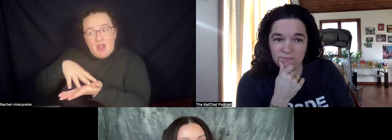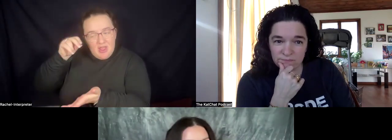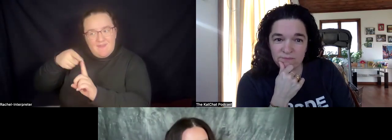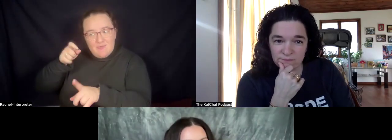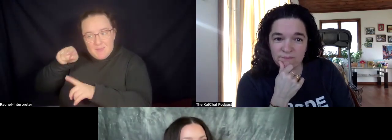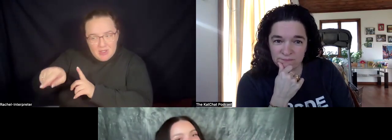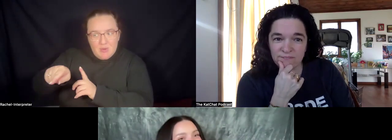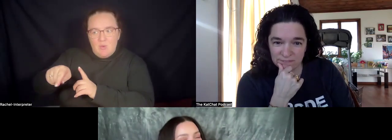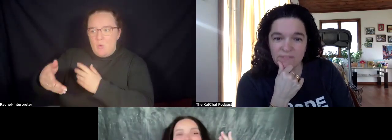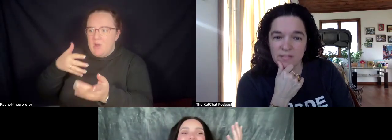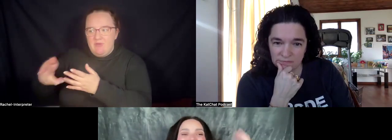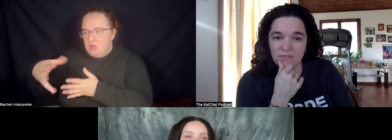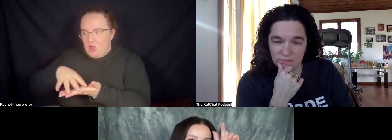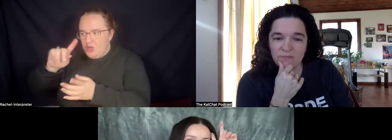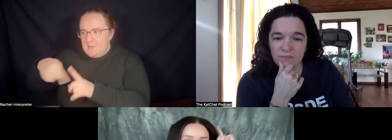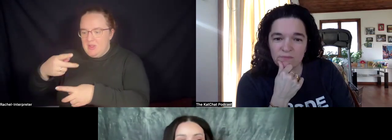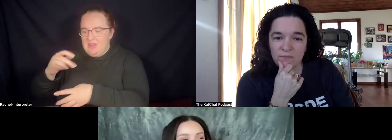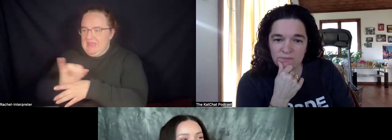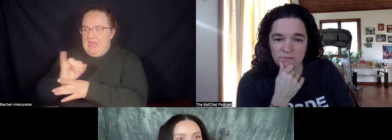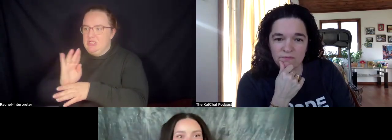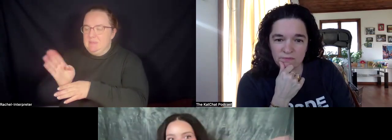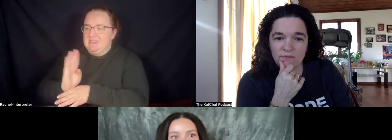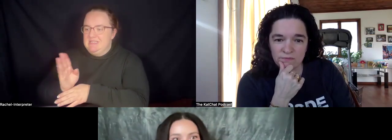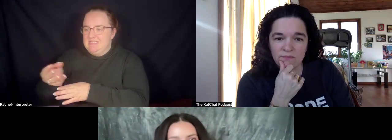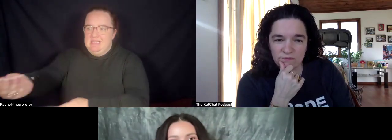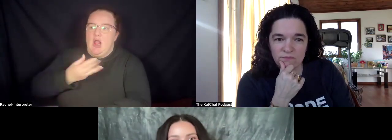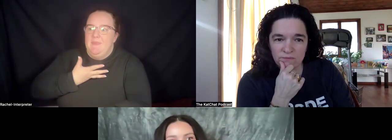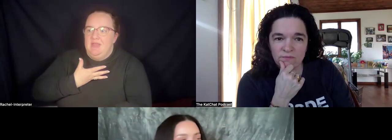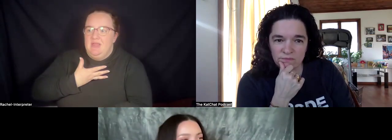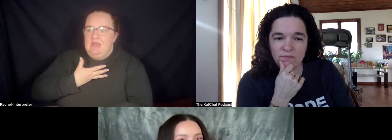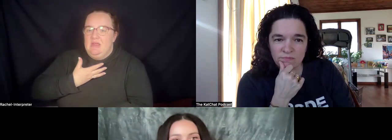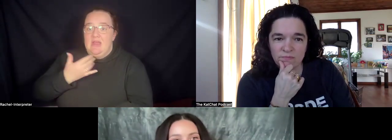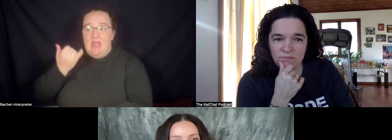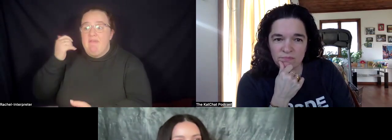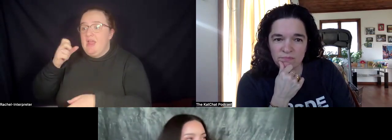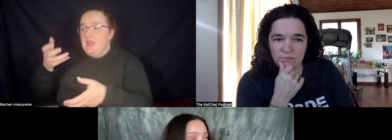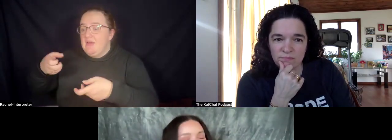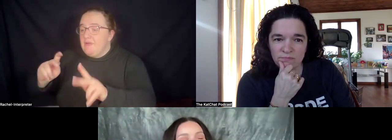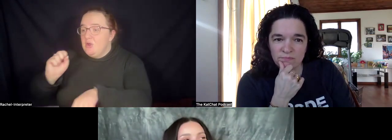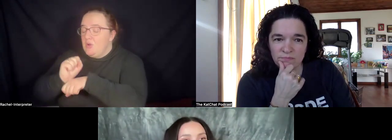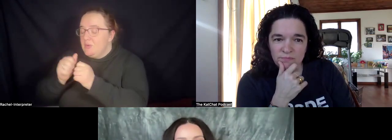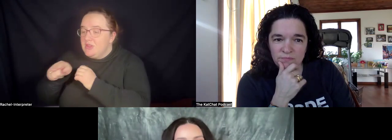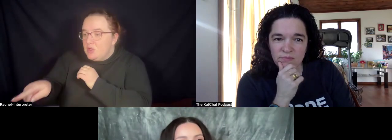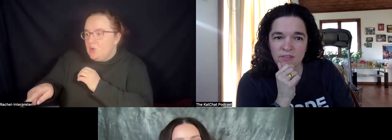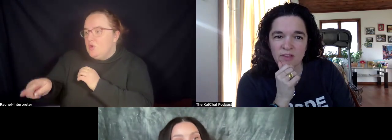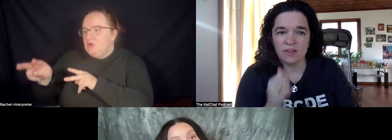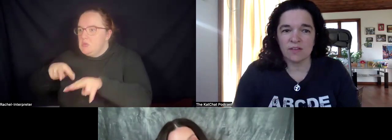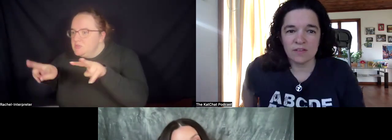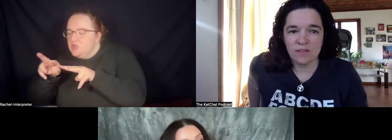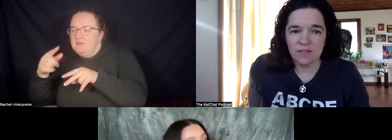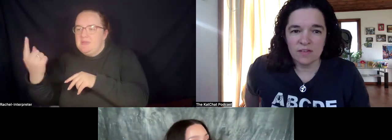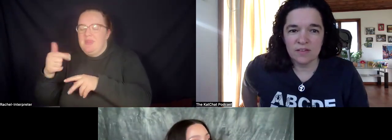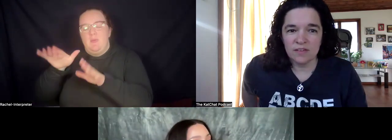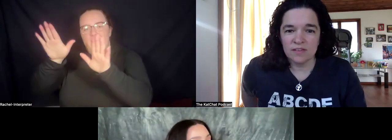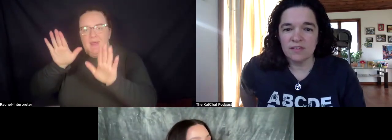you've learned of the industry, give it to me. Like however, if I get to work with you or like oversee or observe or something, that would be